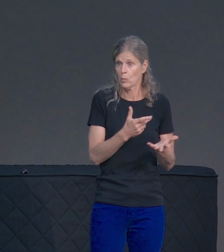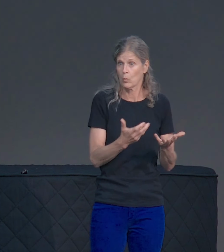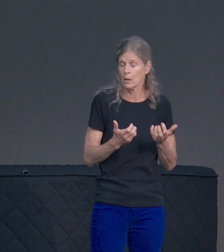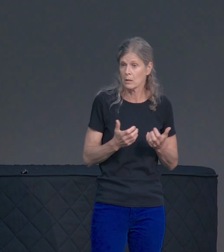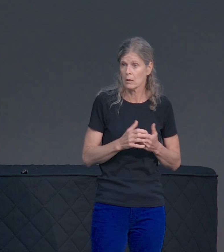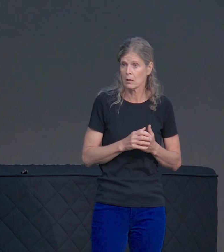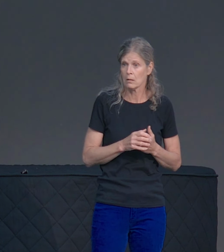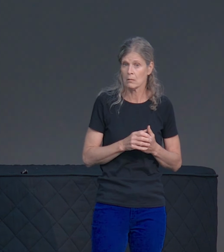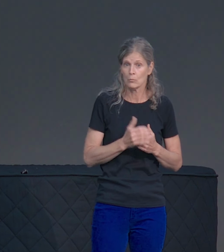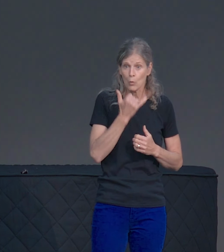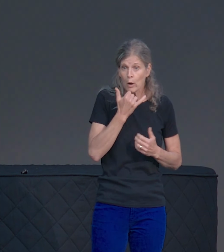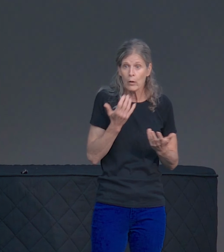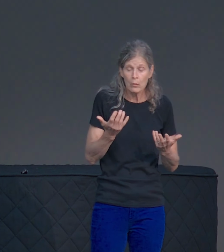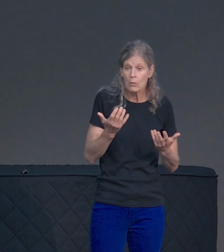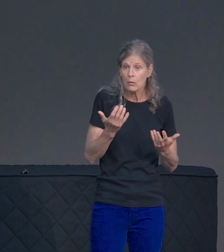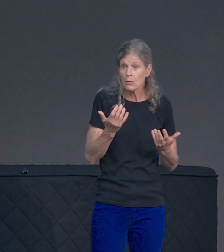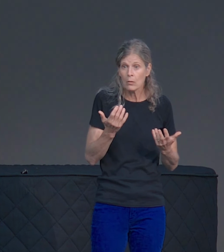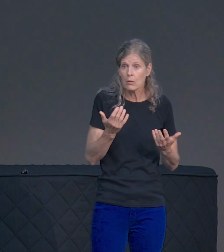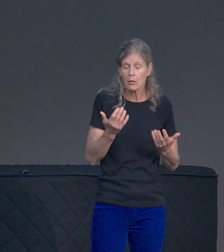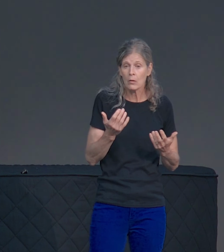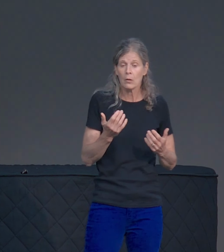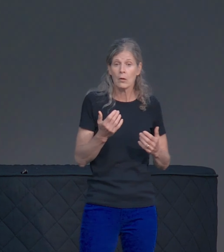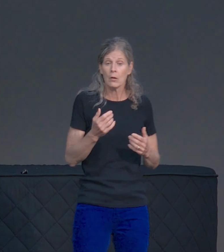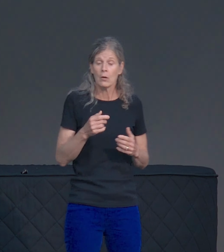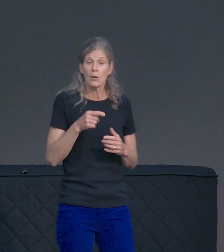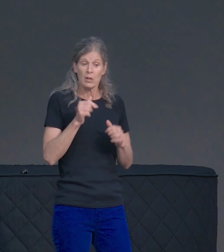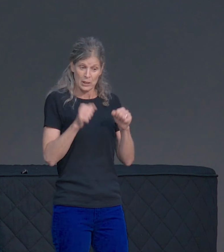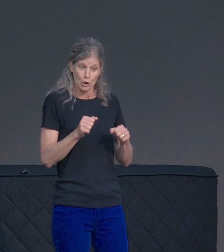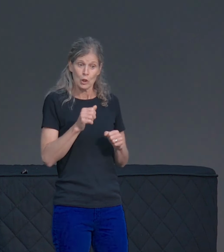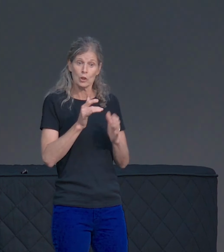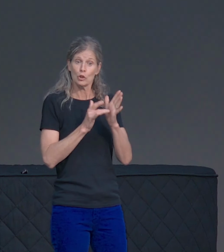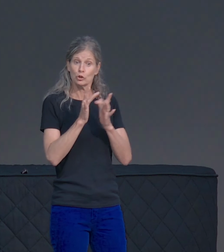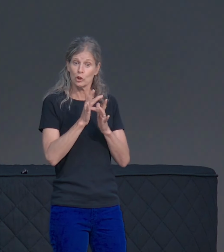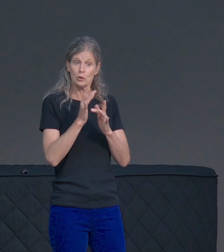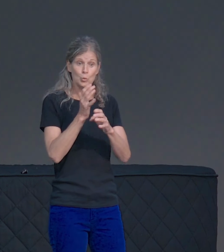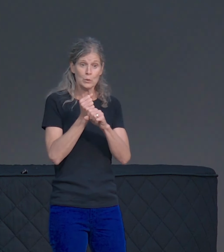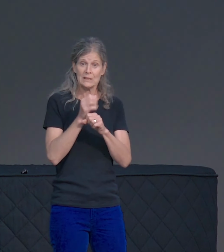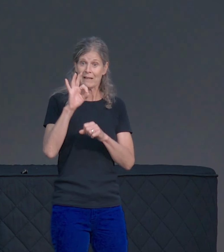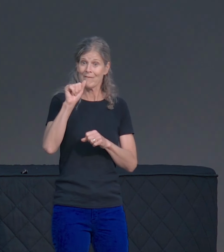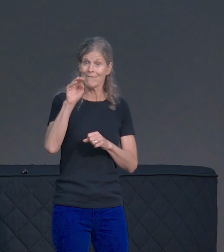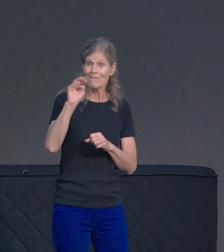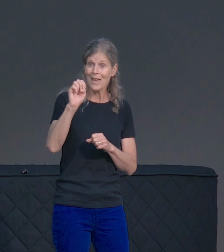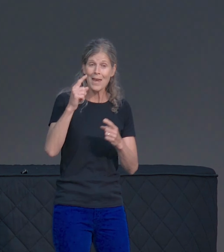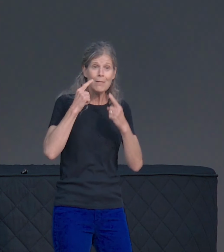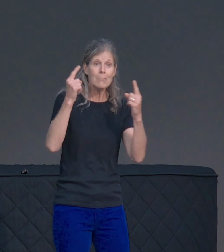It's not inherently wrong for Jesus to receive fame from a spectacular accomplishment.